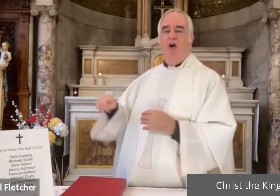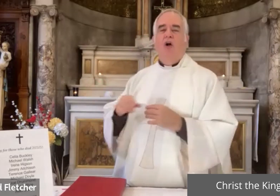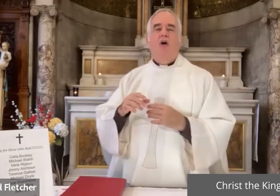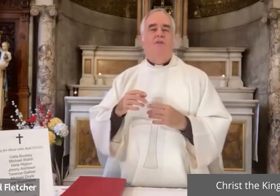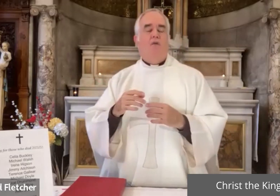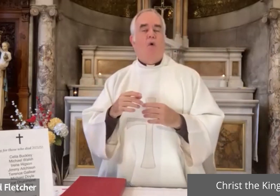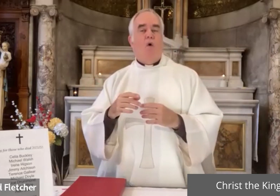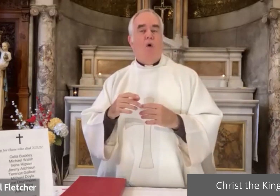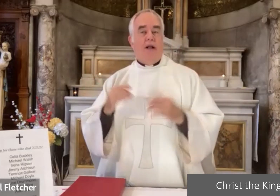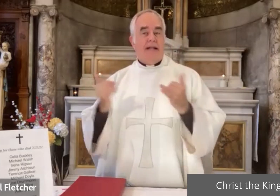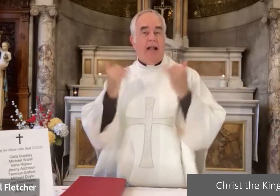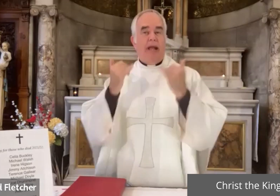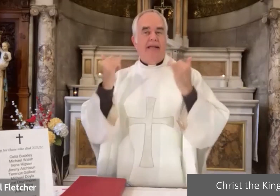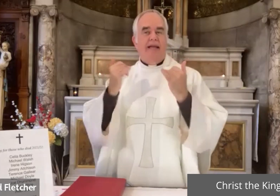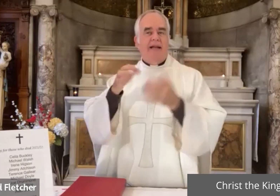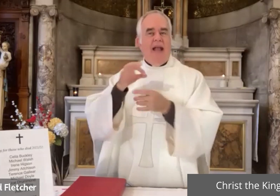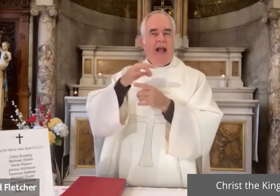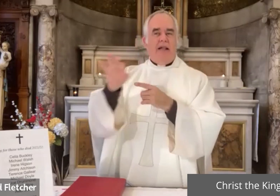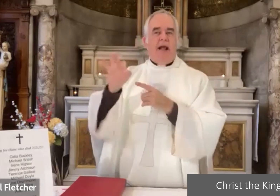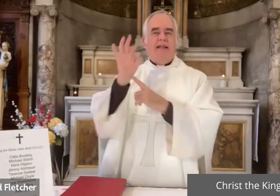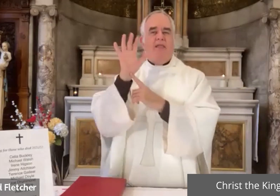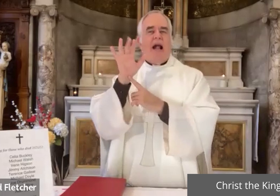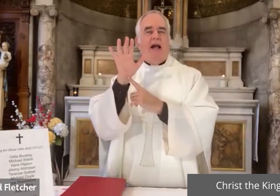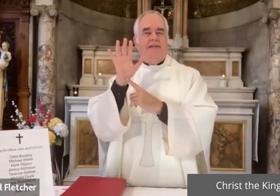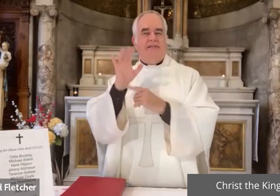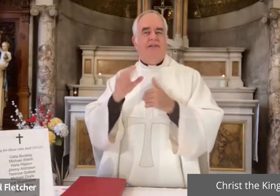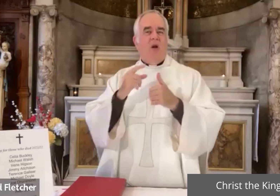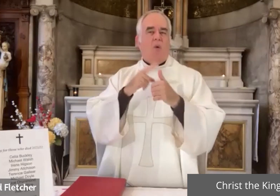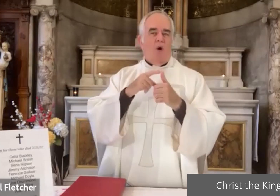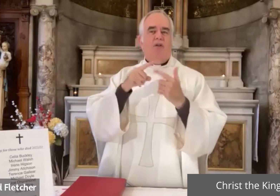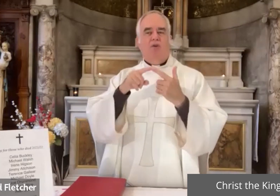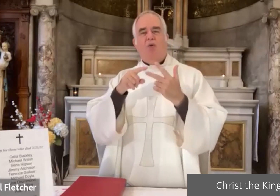here for celebrating and light the candle